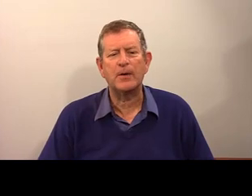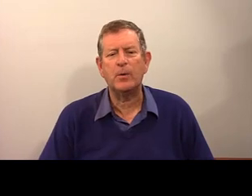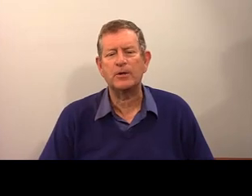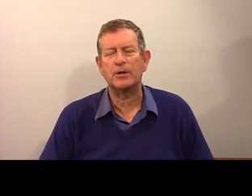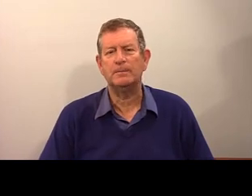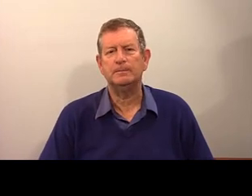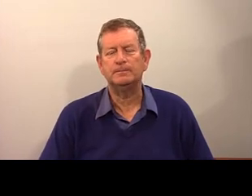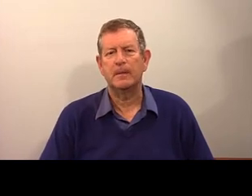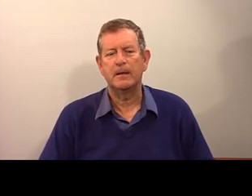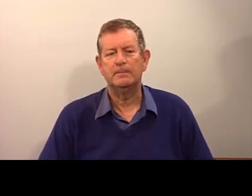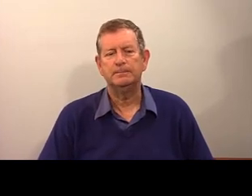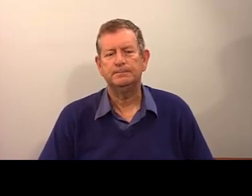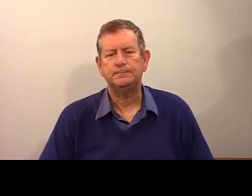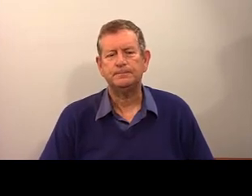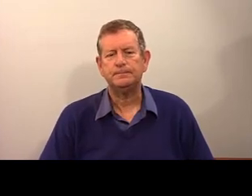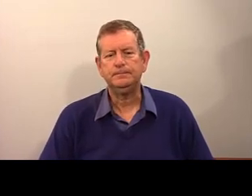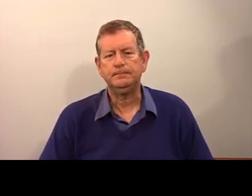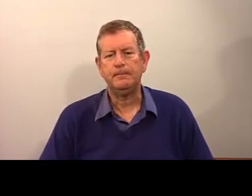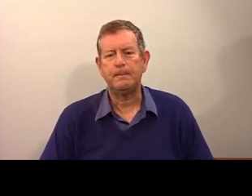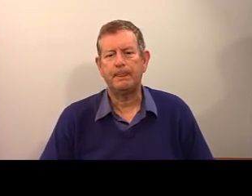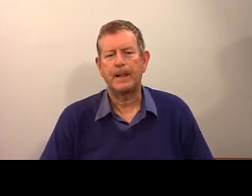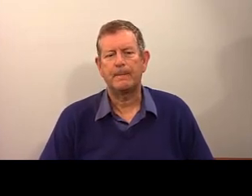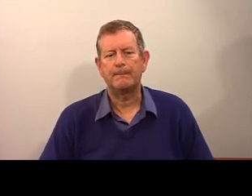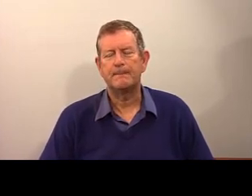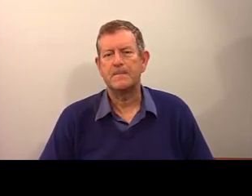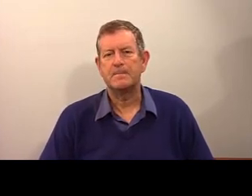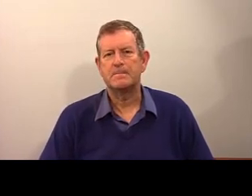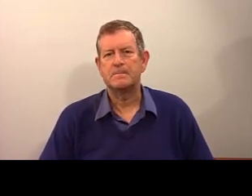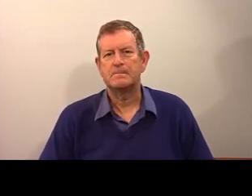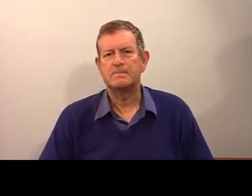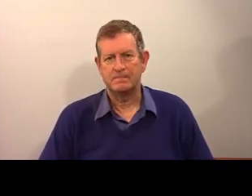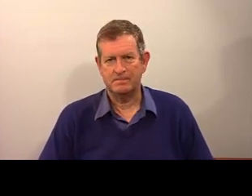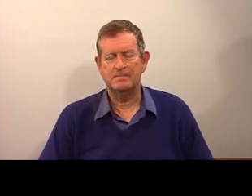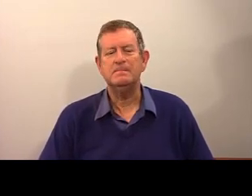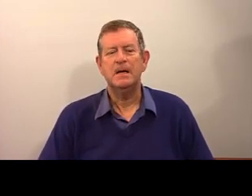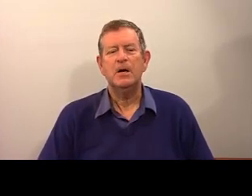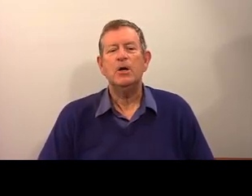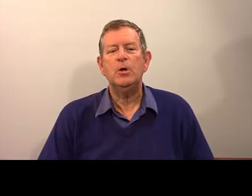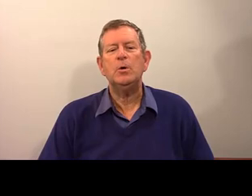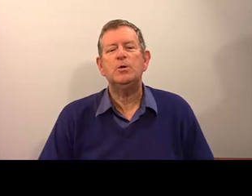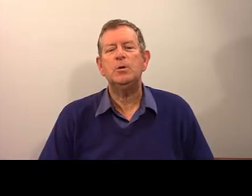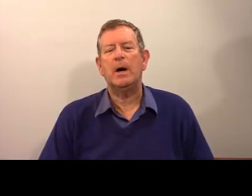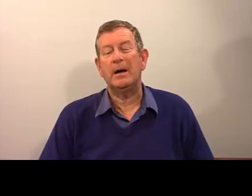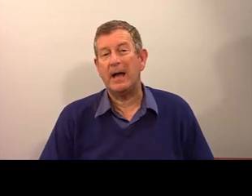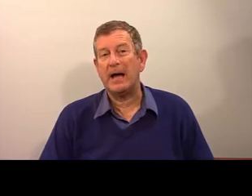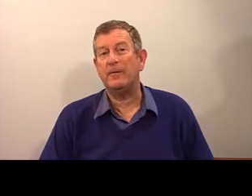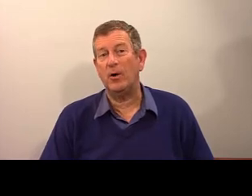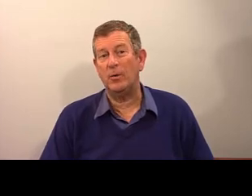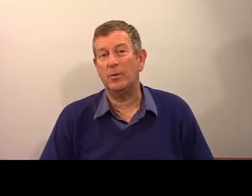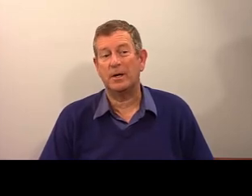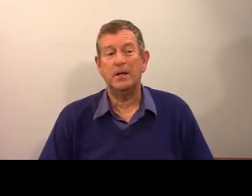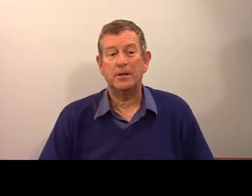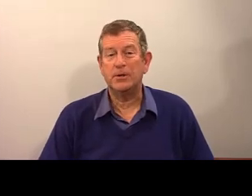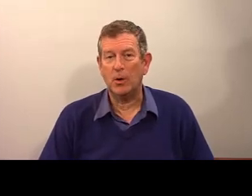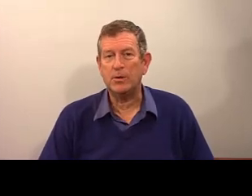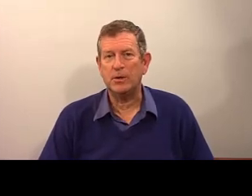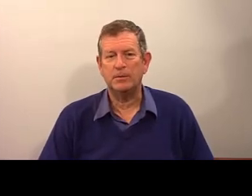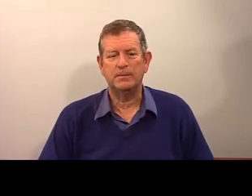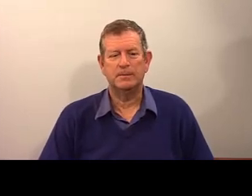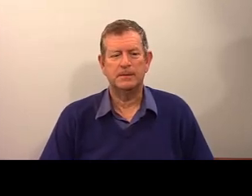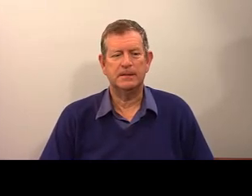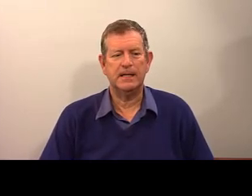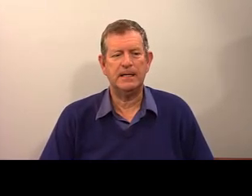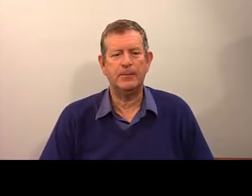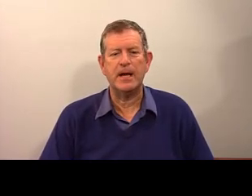What's the other question? You do a lot of homework, don't